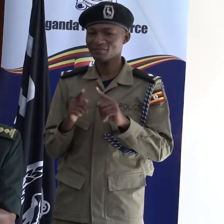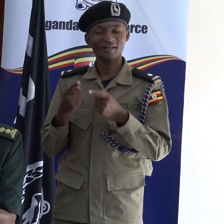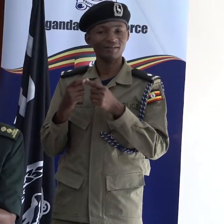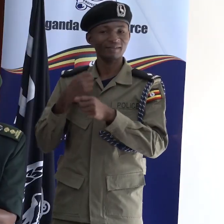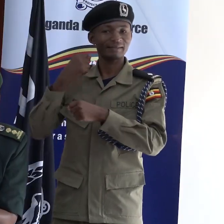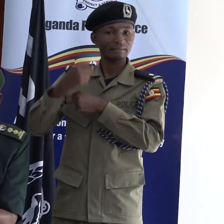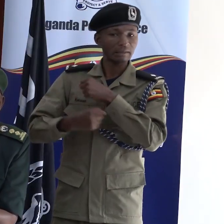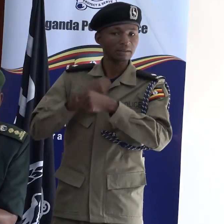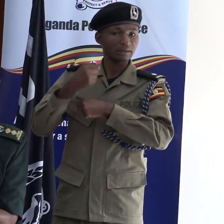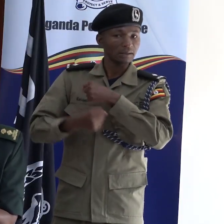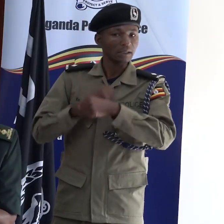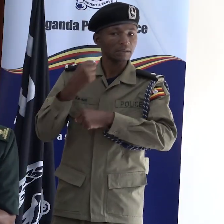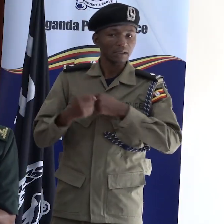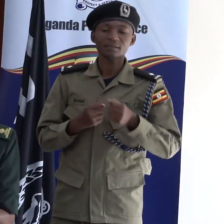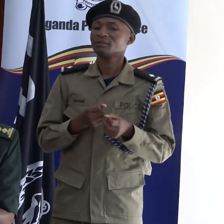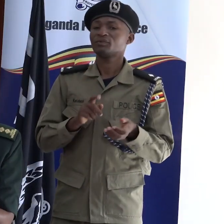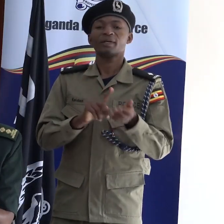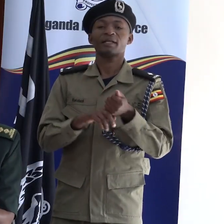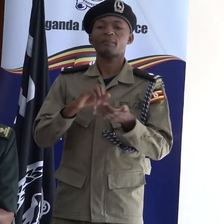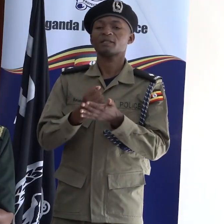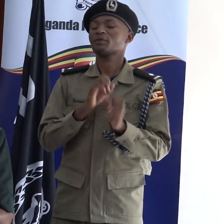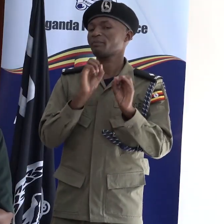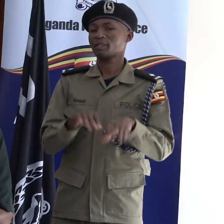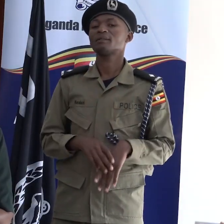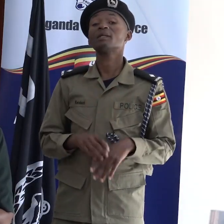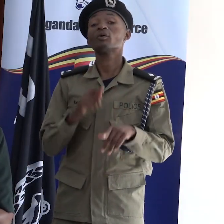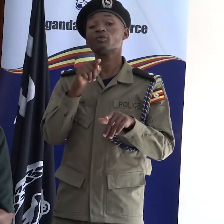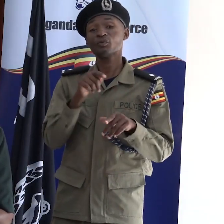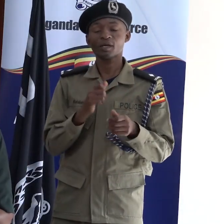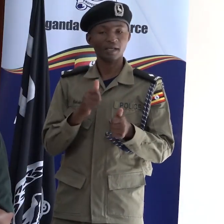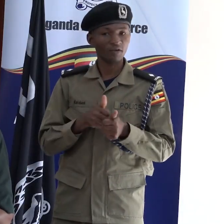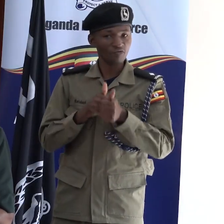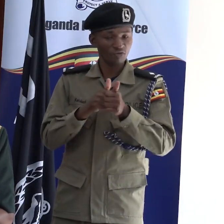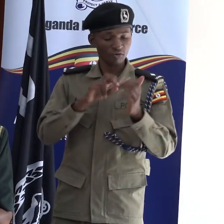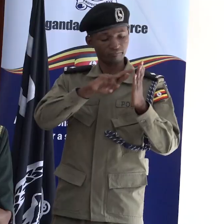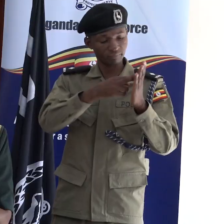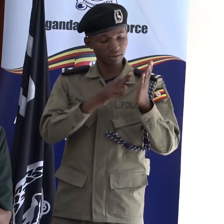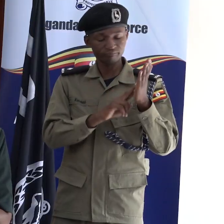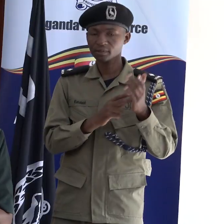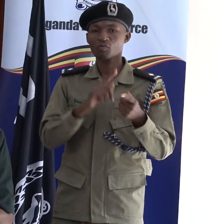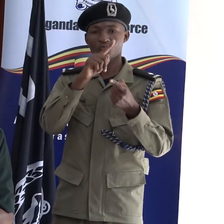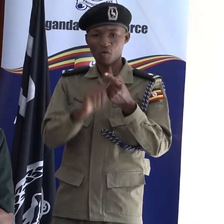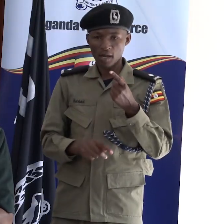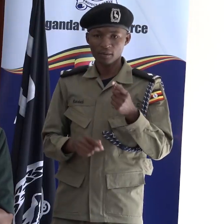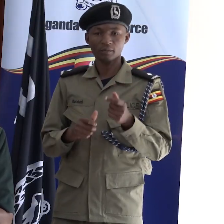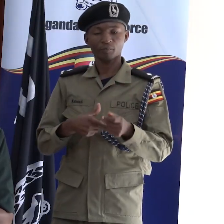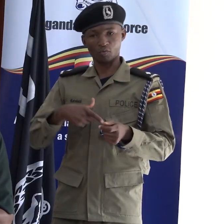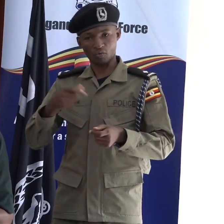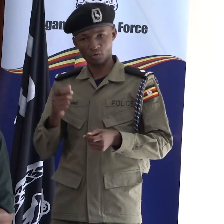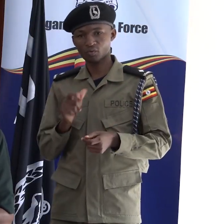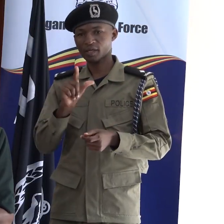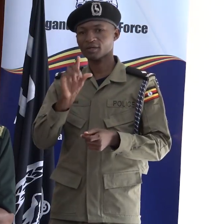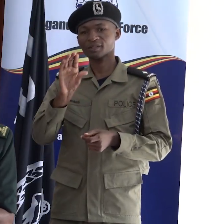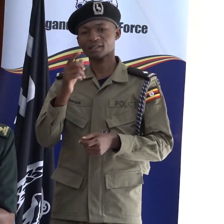years. This is what you should do. Number one, go to LC1 of your